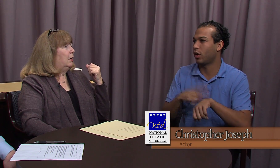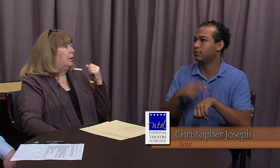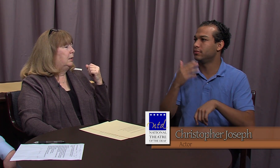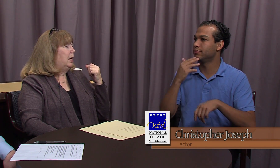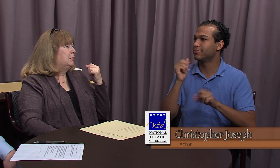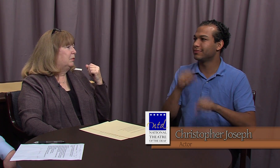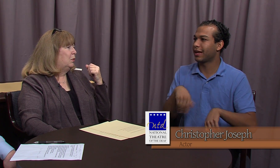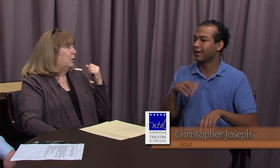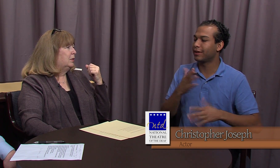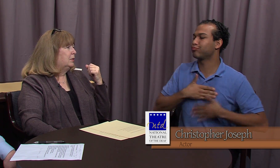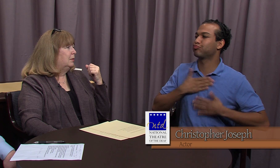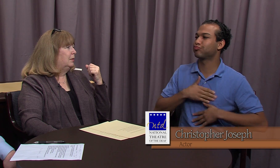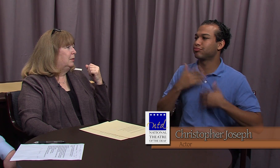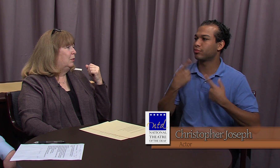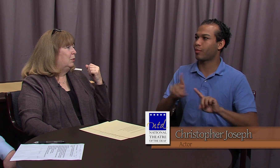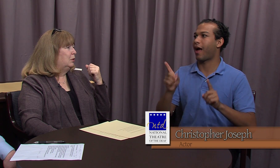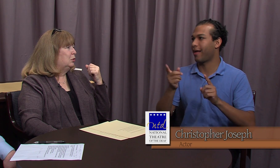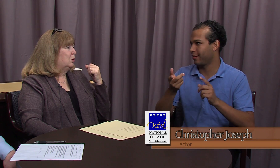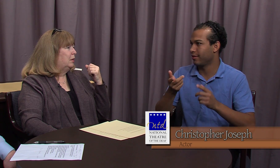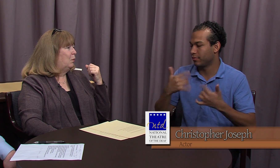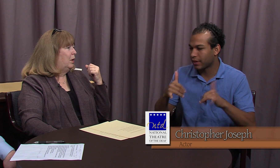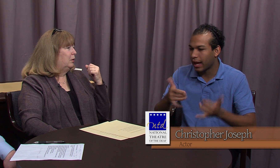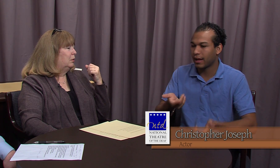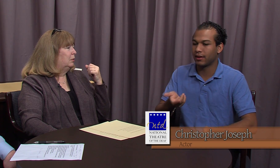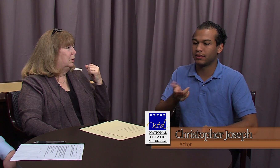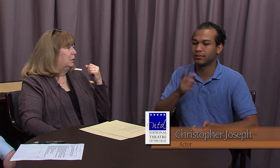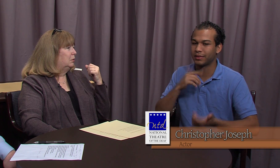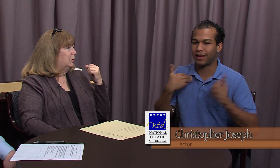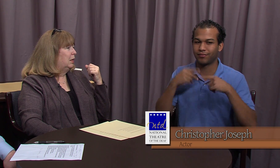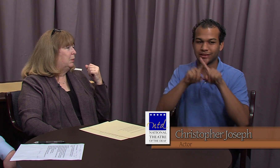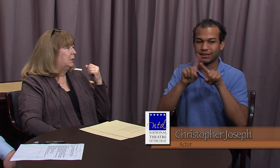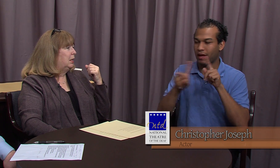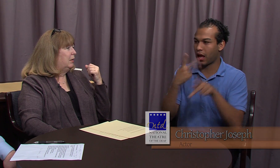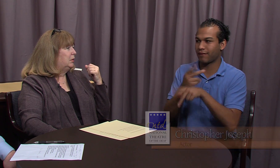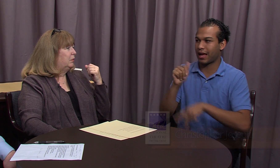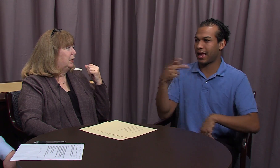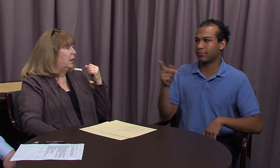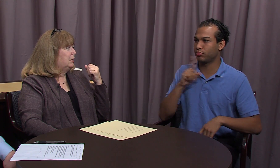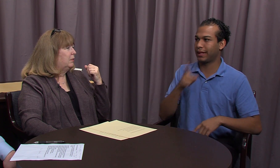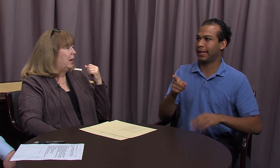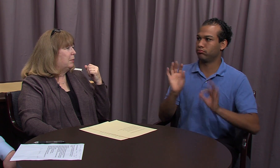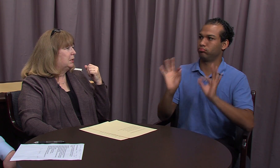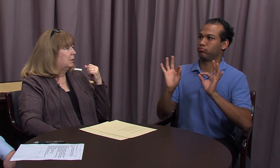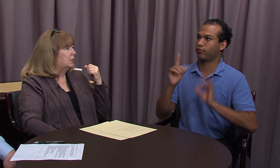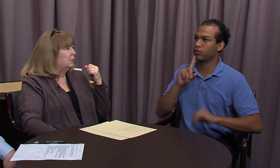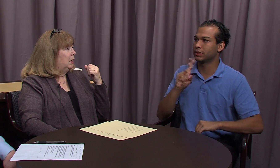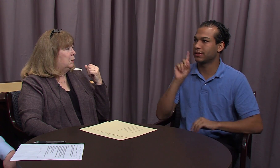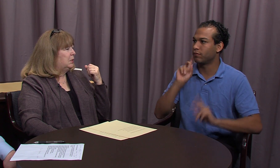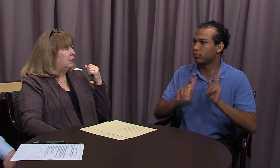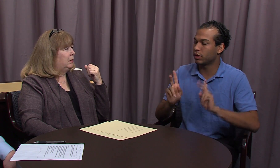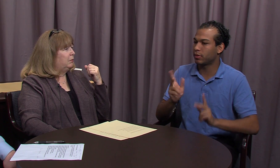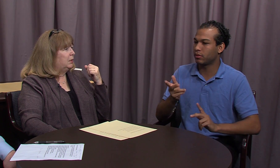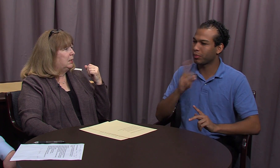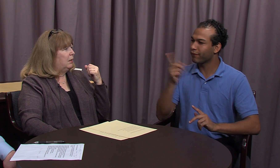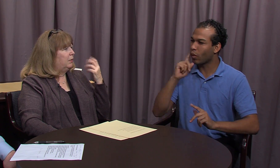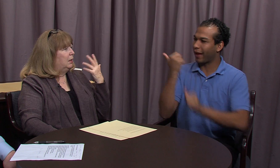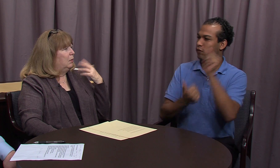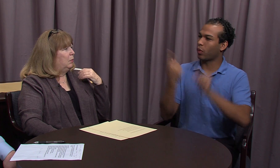Right. Games, of course, and you can enjoy that while you're doing that. But to have different kinds of apps that are specifically for the deaf, well,